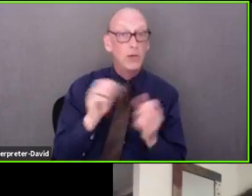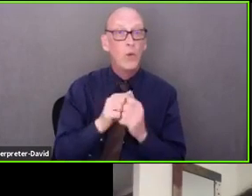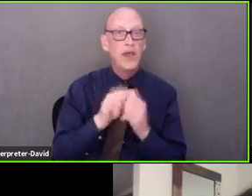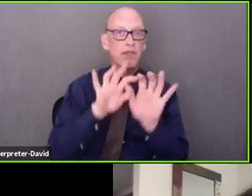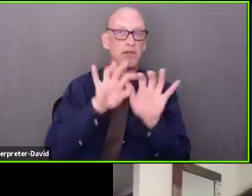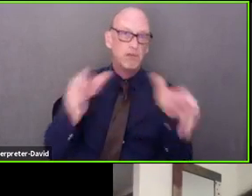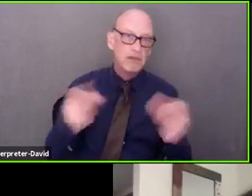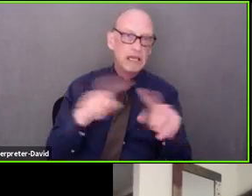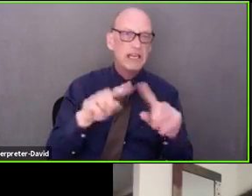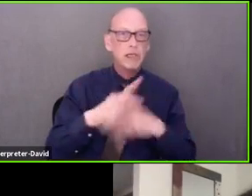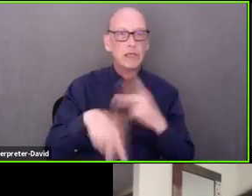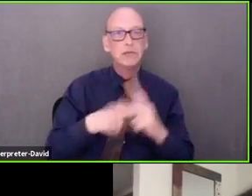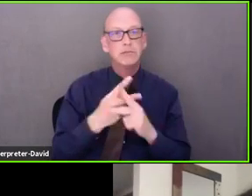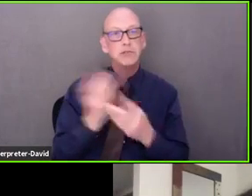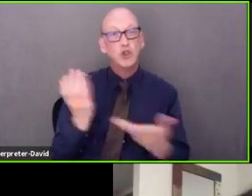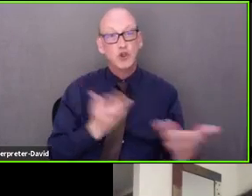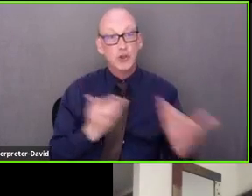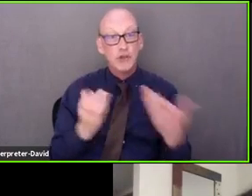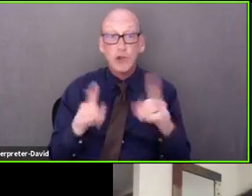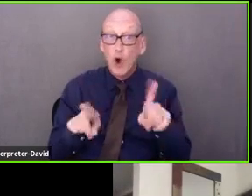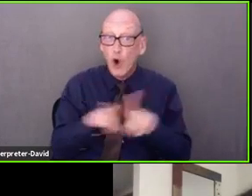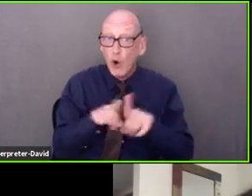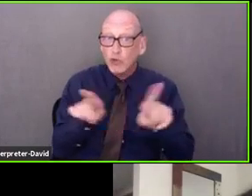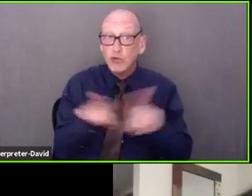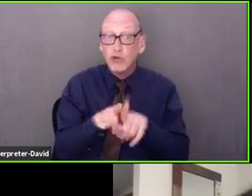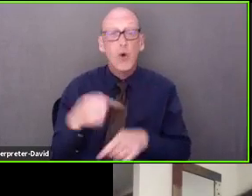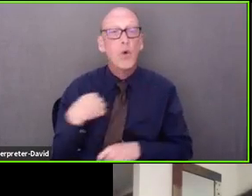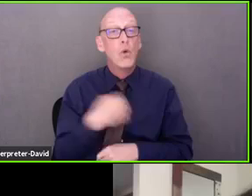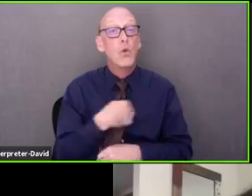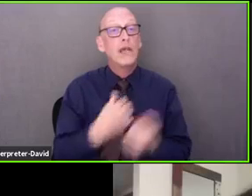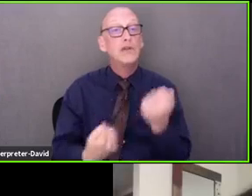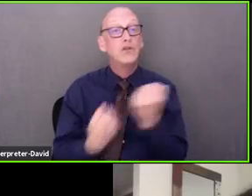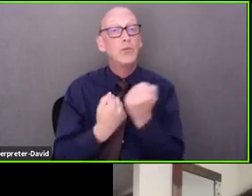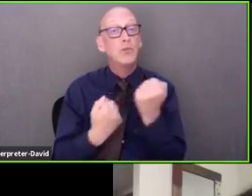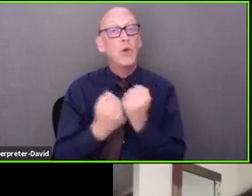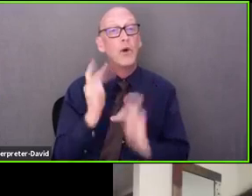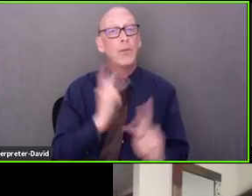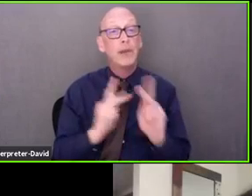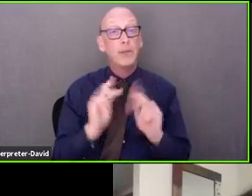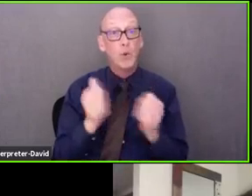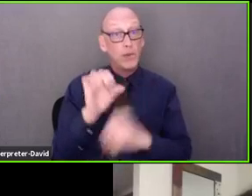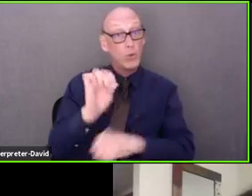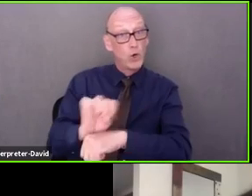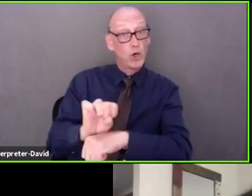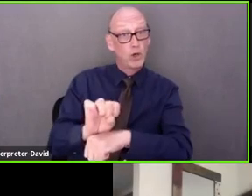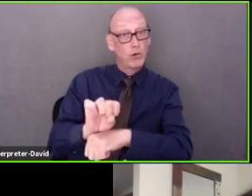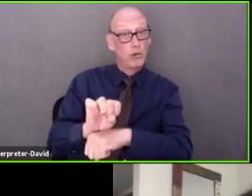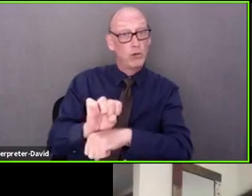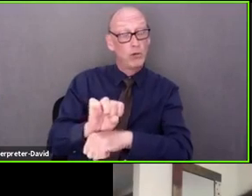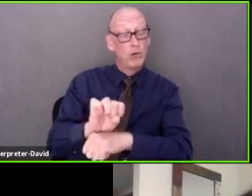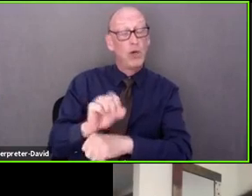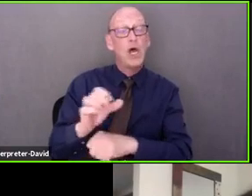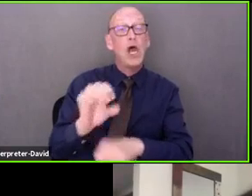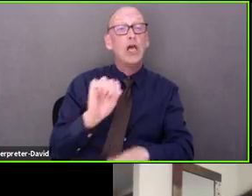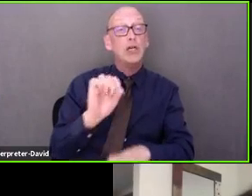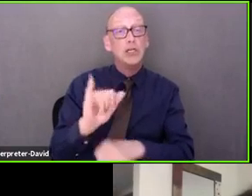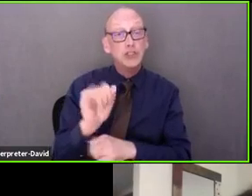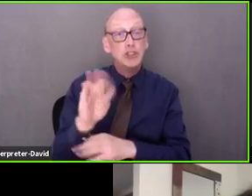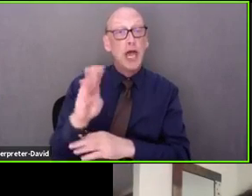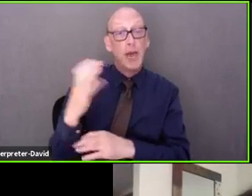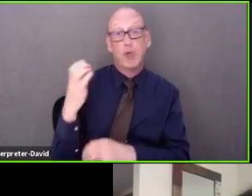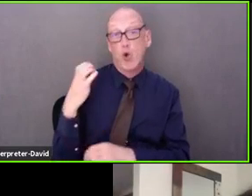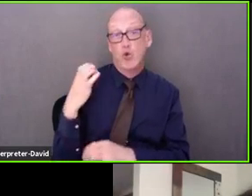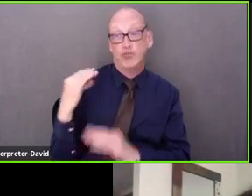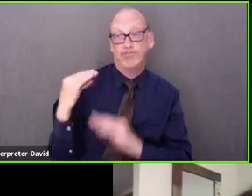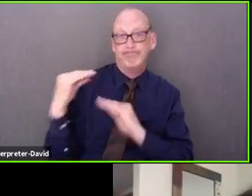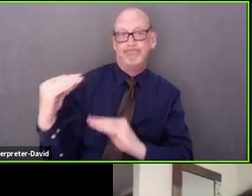of services. In addition to that, we support people with employment and job coaching. And so we